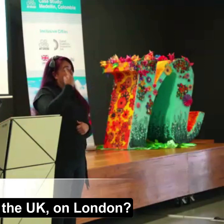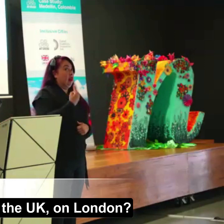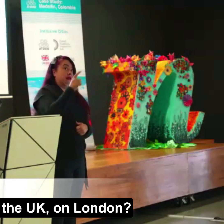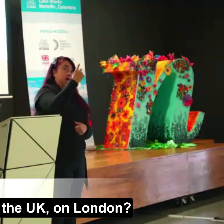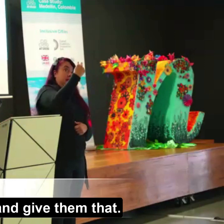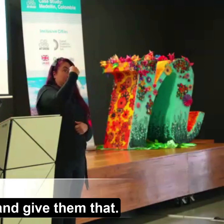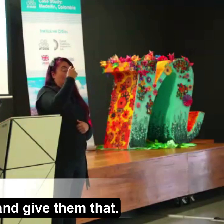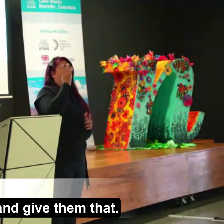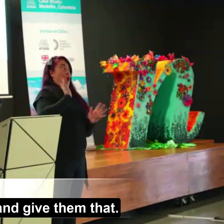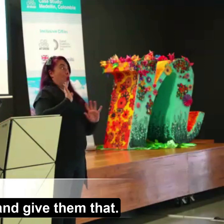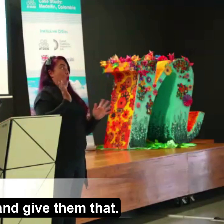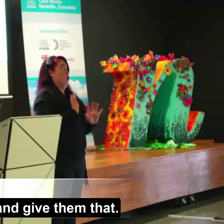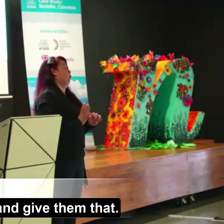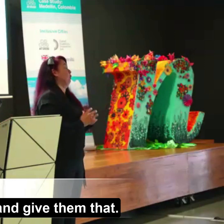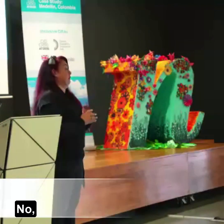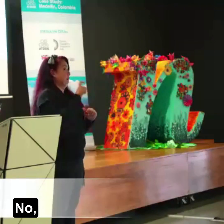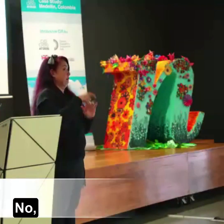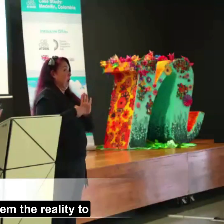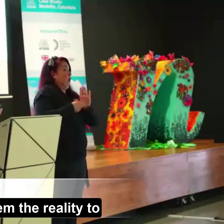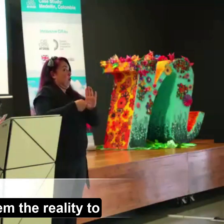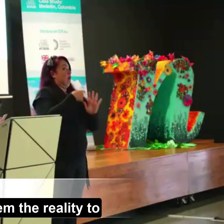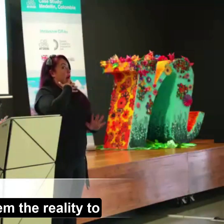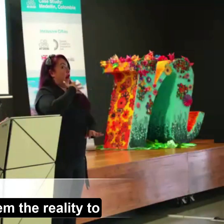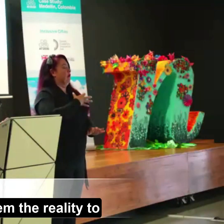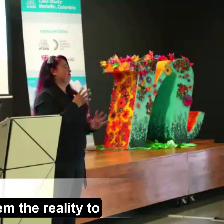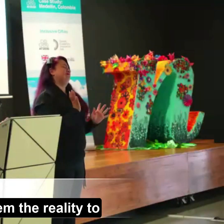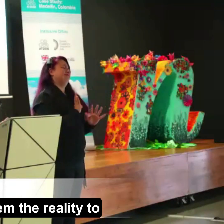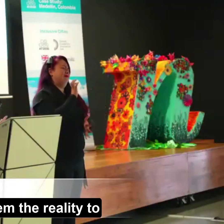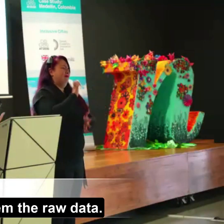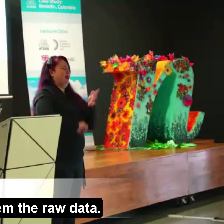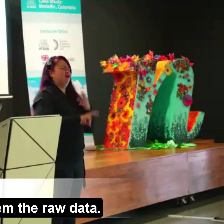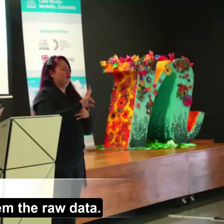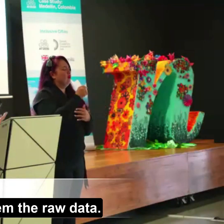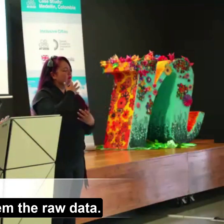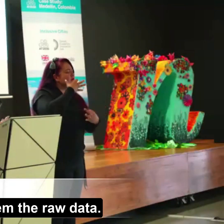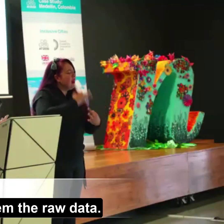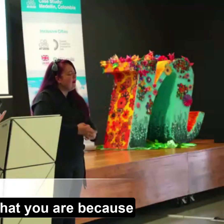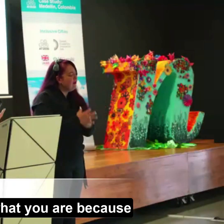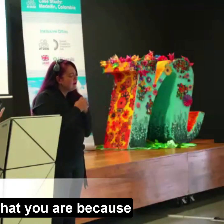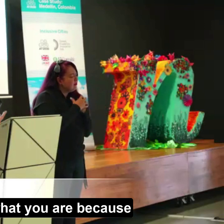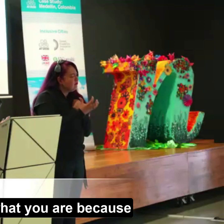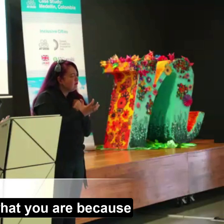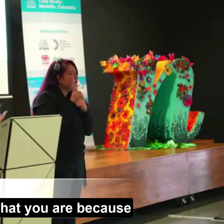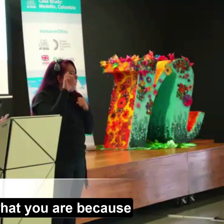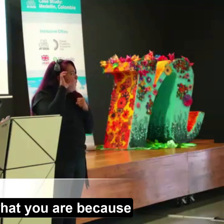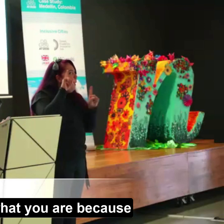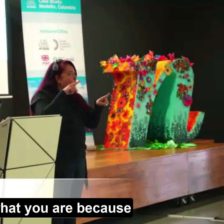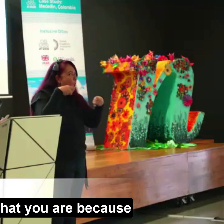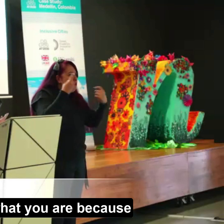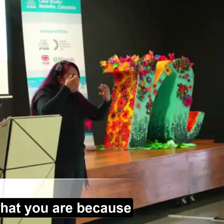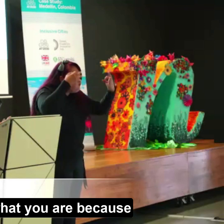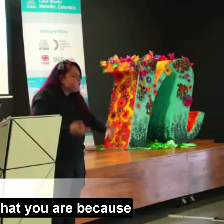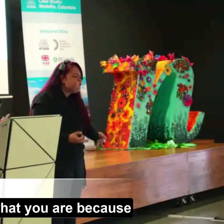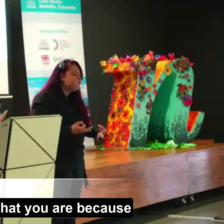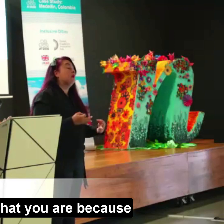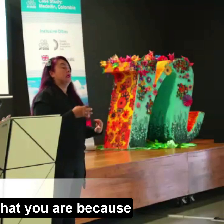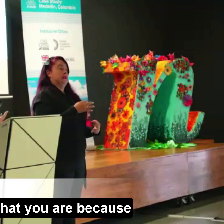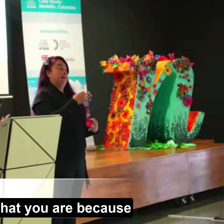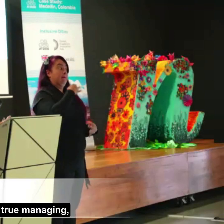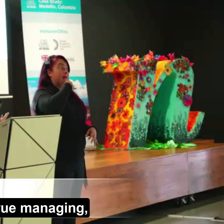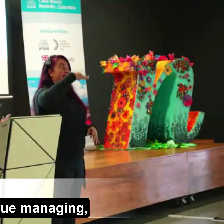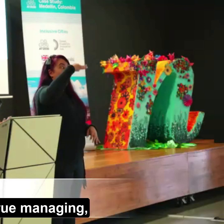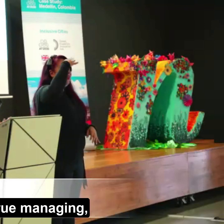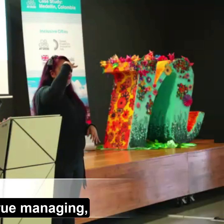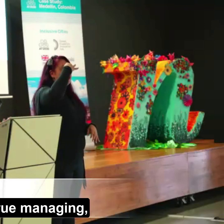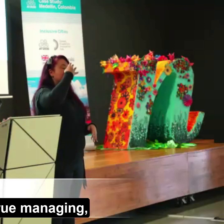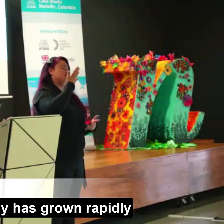and London and come and give them that. No, give them the reality. Give them the raw data. Give them what you are. Because